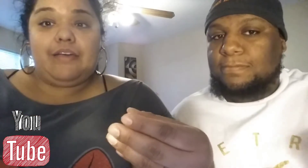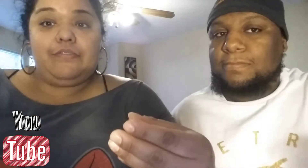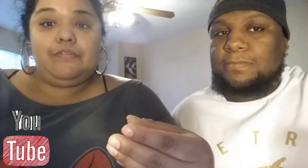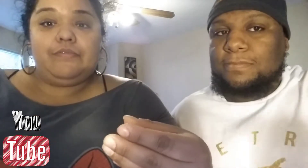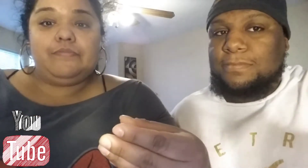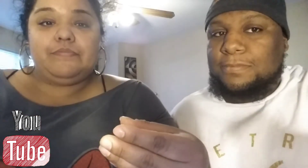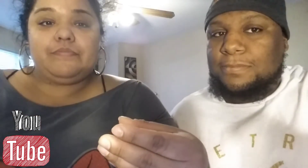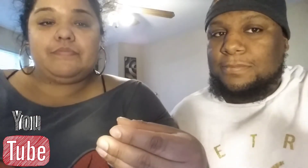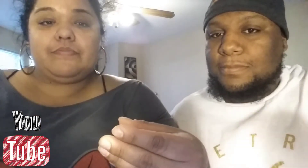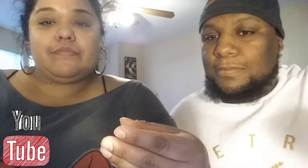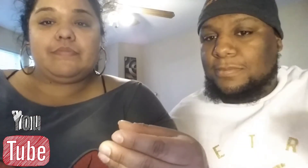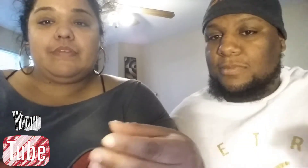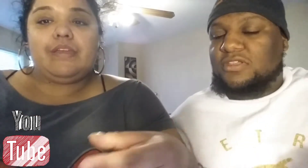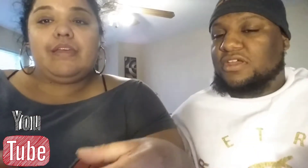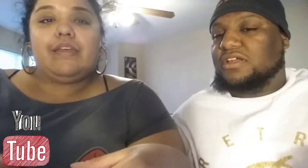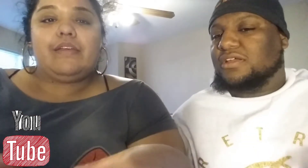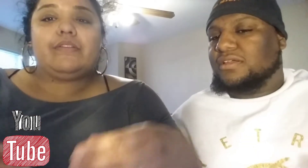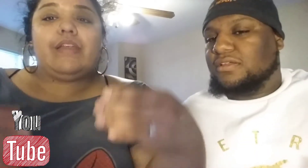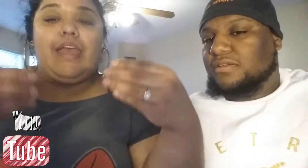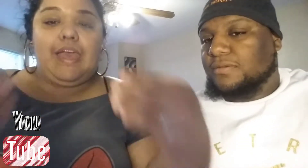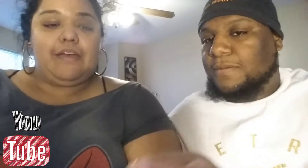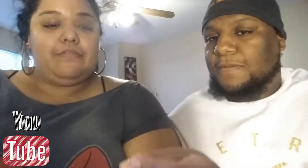Have. Say it again. Have.